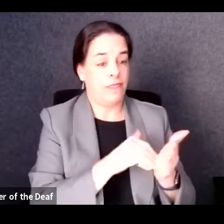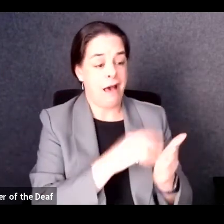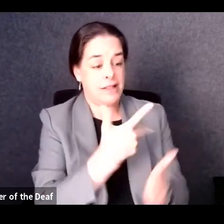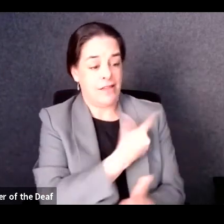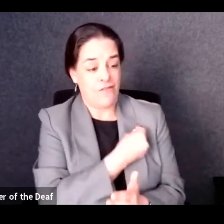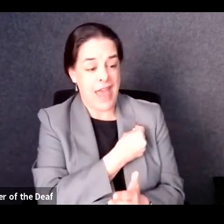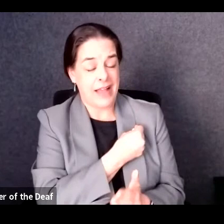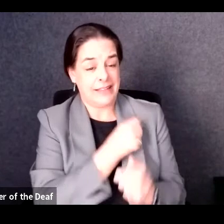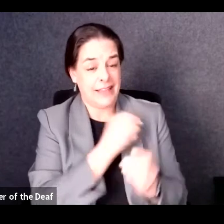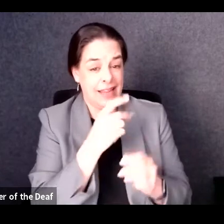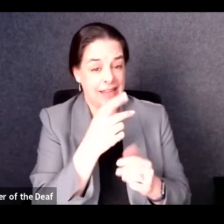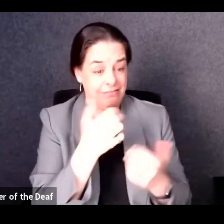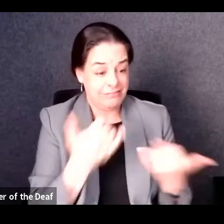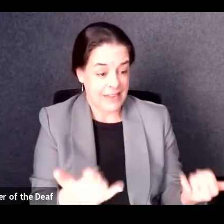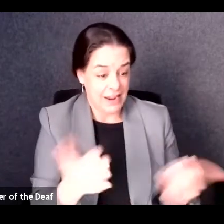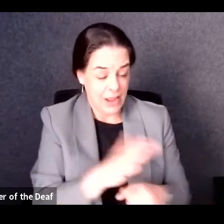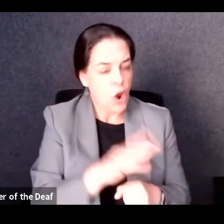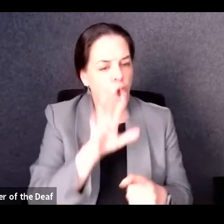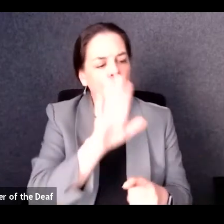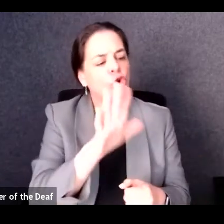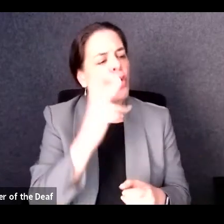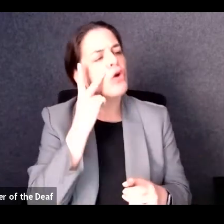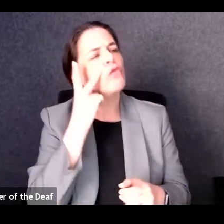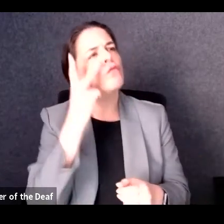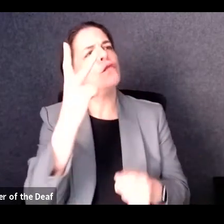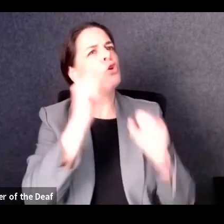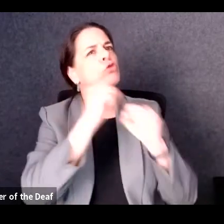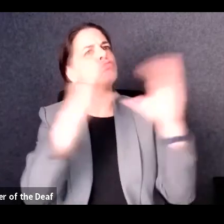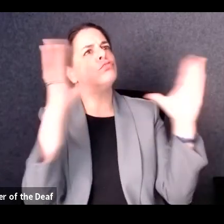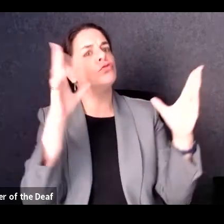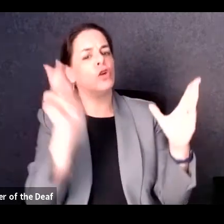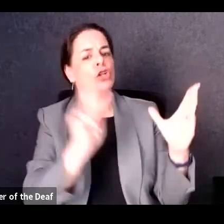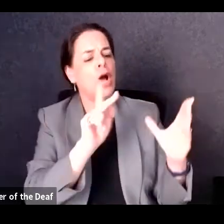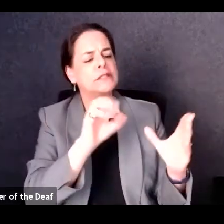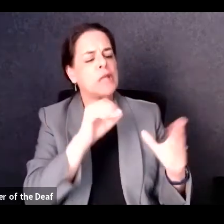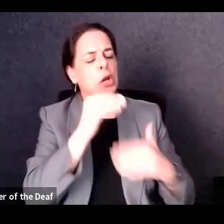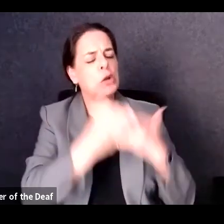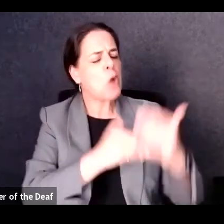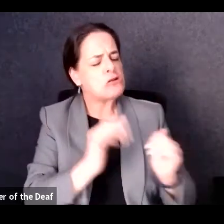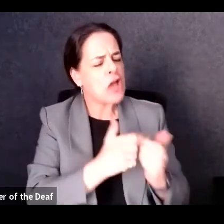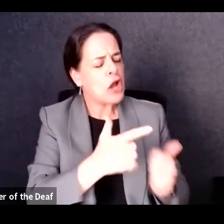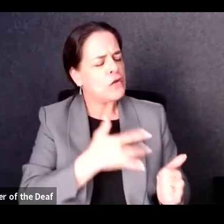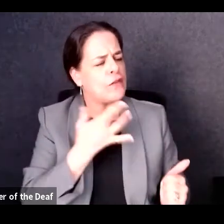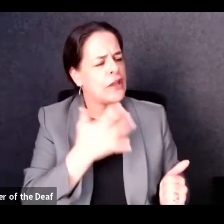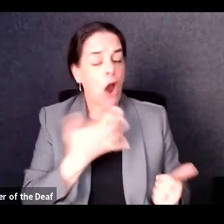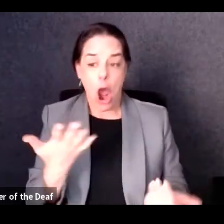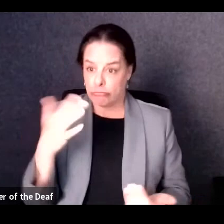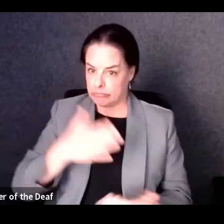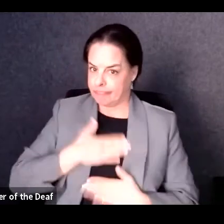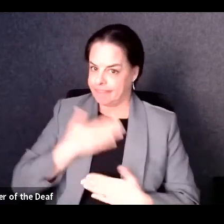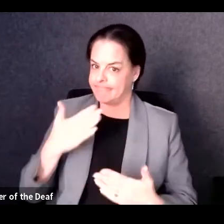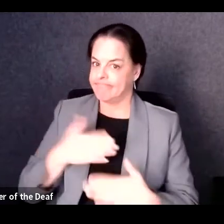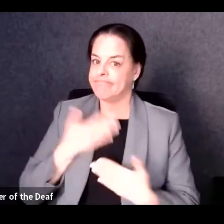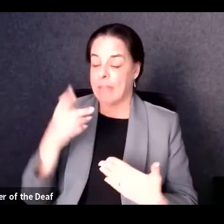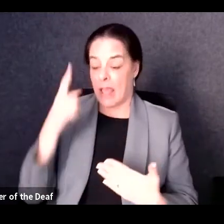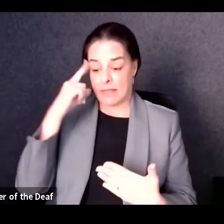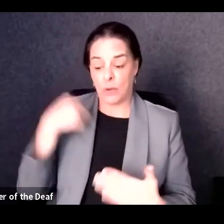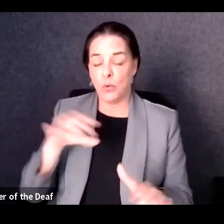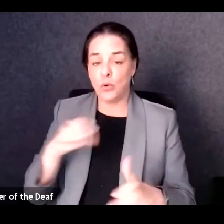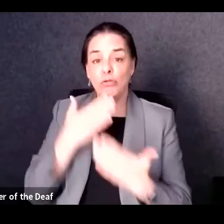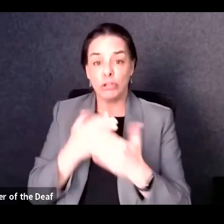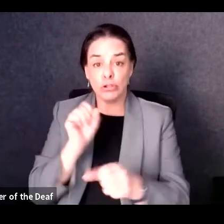overall, what is your view of Knox County's progress? I'm pleased with our progress. I think we're doing a really great job. I think, we've